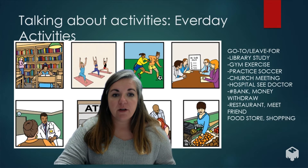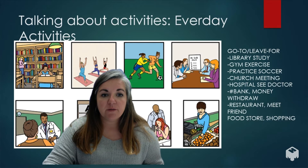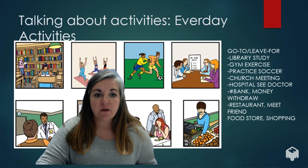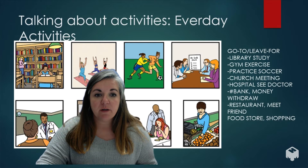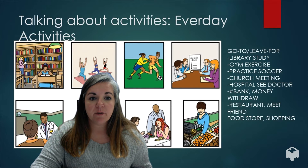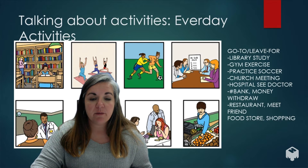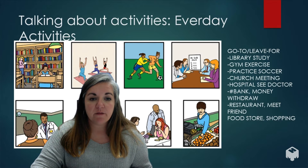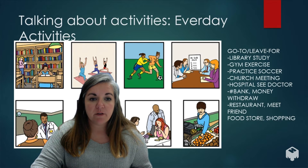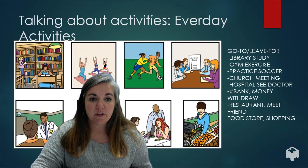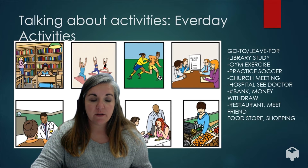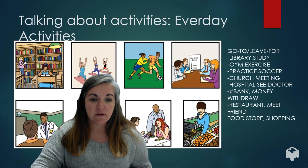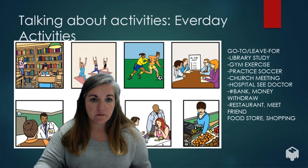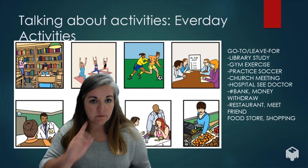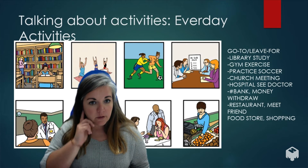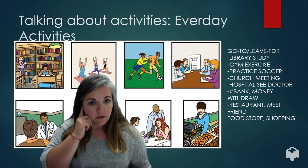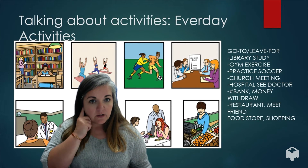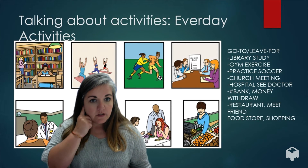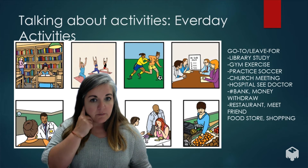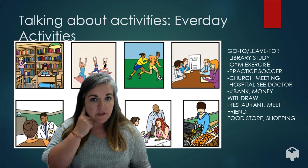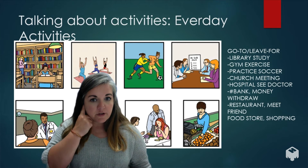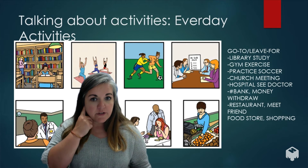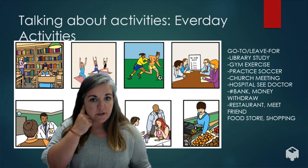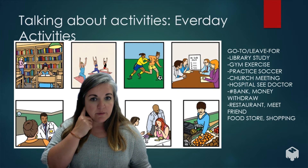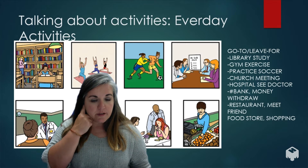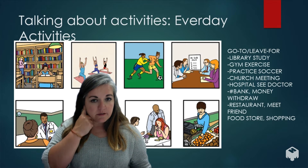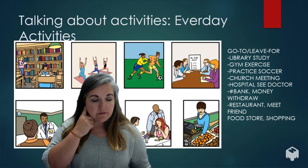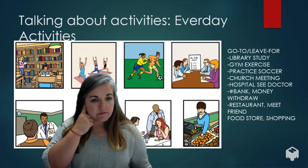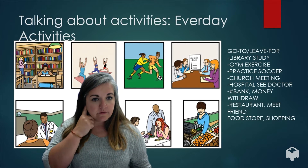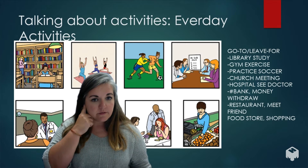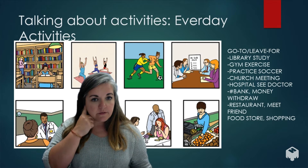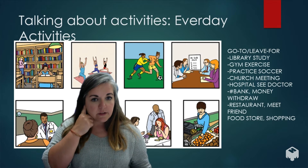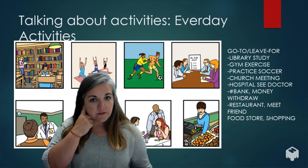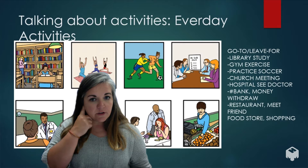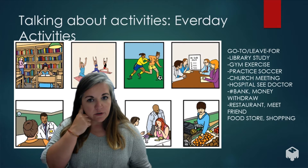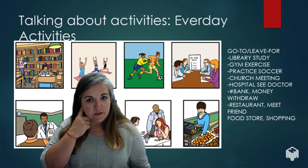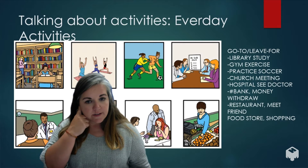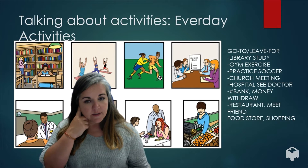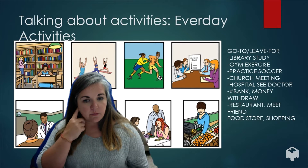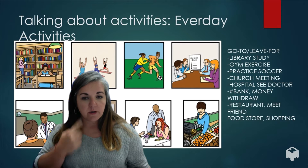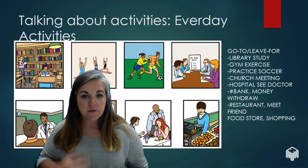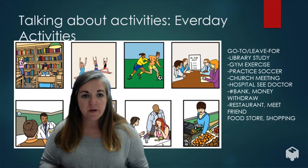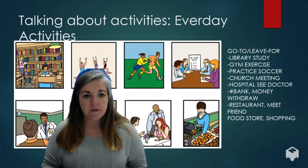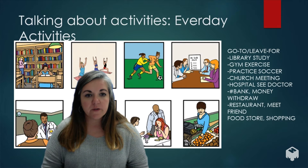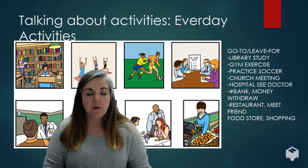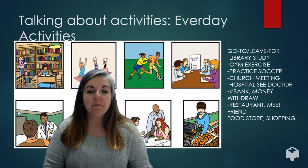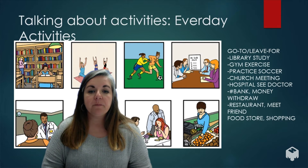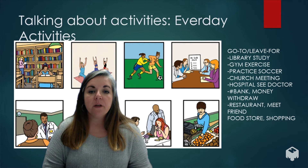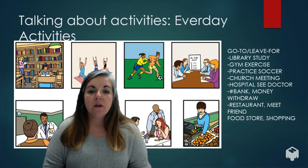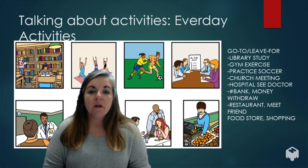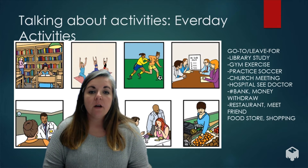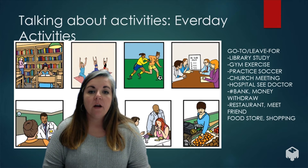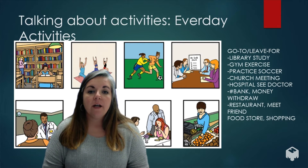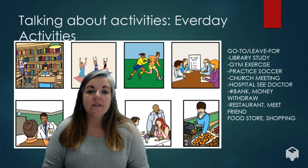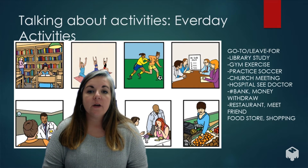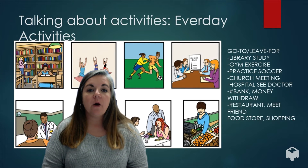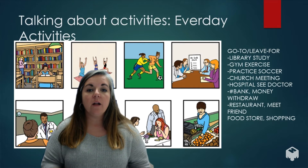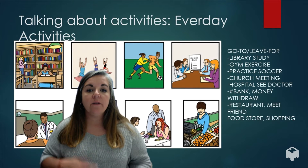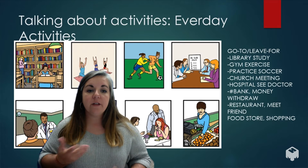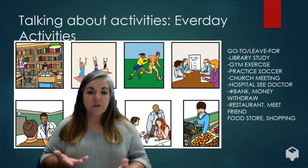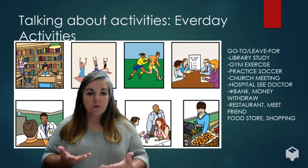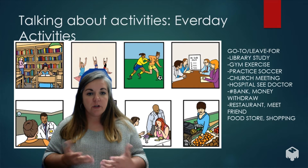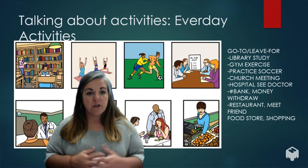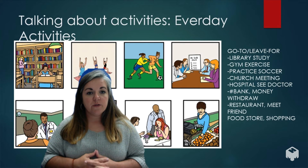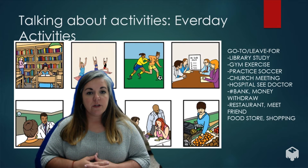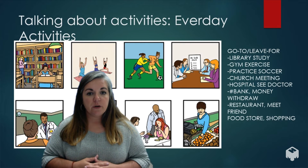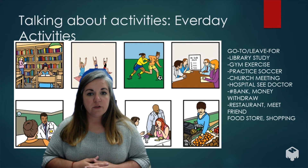to move over, and I'm sorry I'm going to be in front of the pictures there, but I figure you can see the words better this way. All right, so all